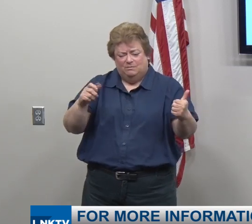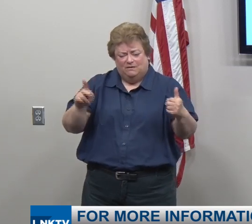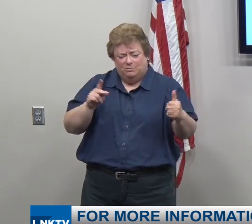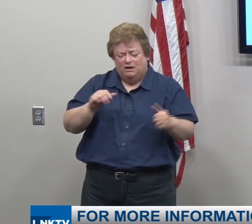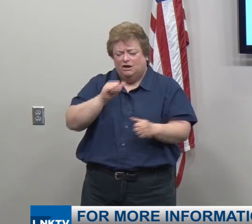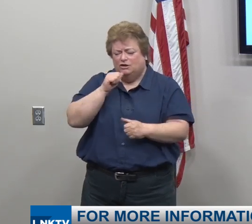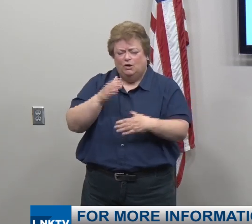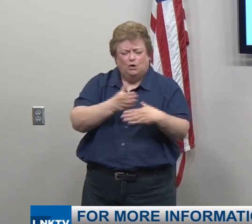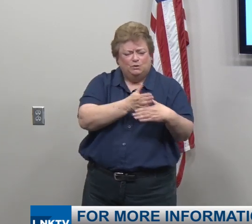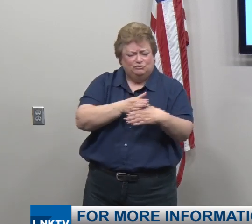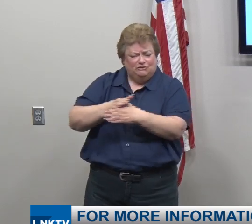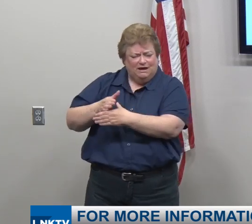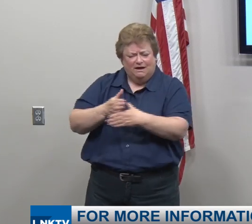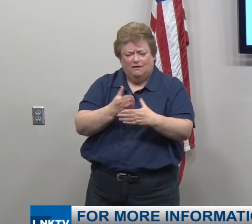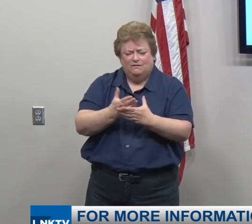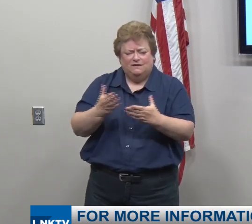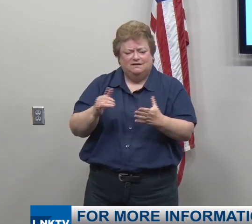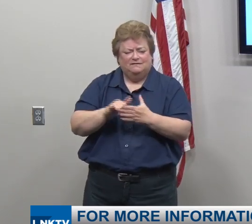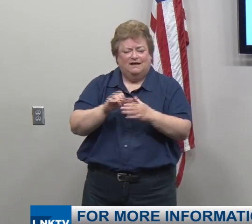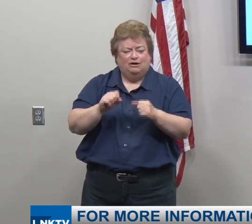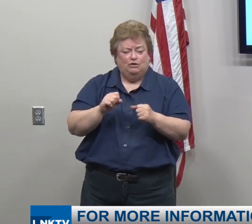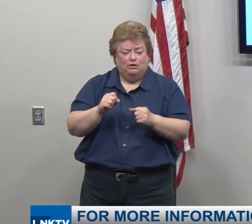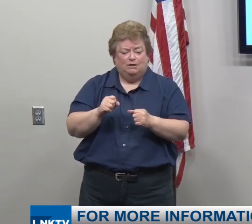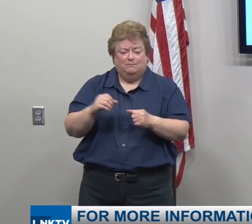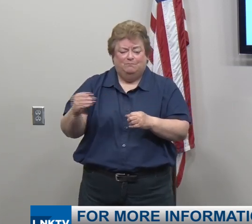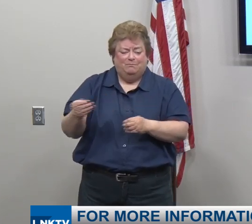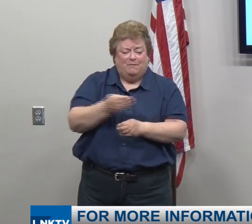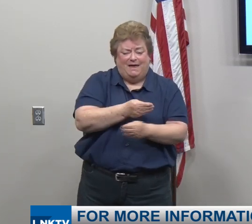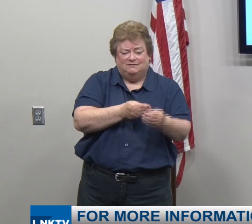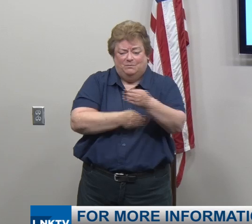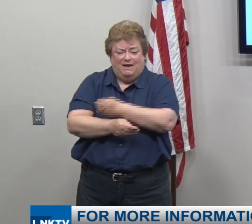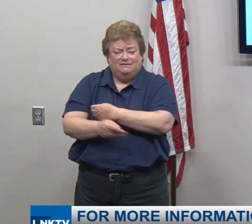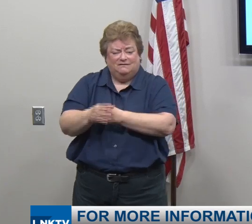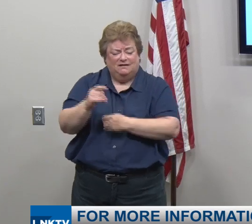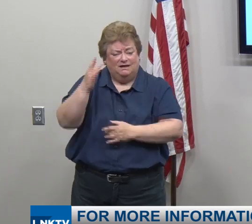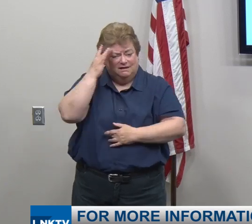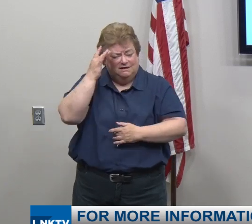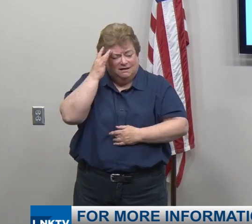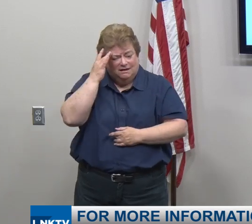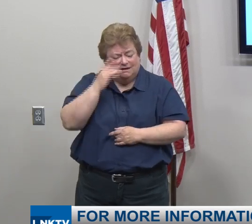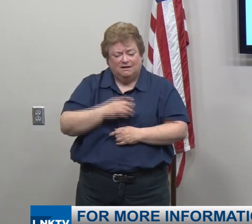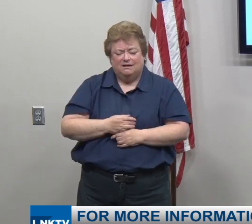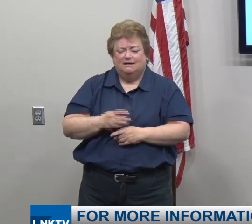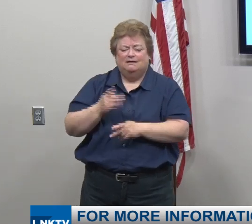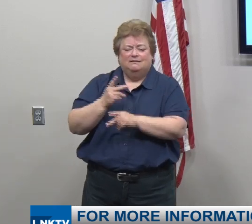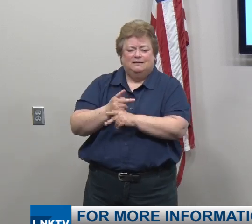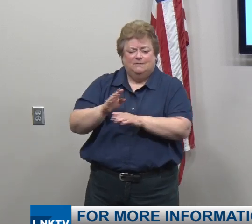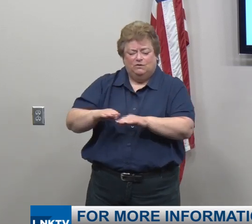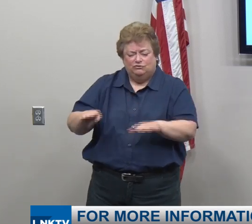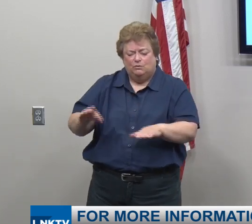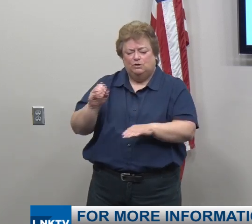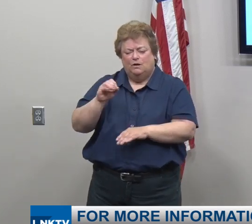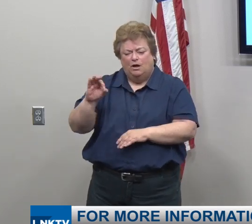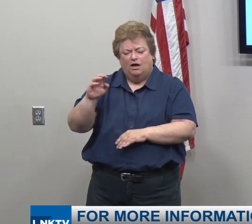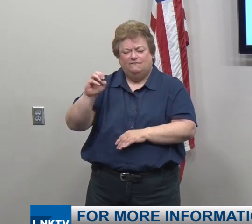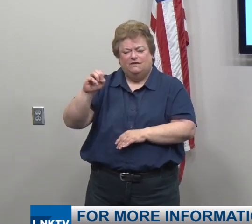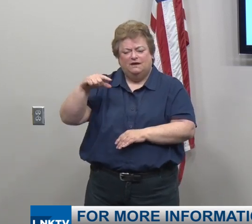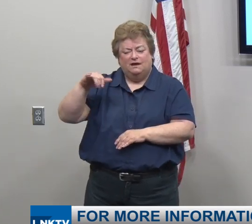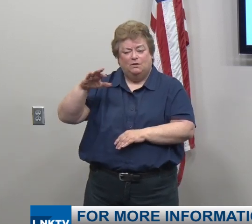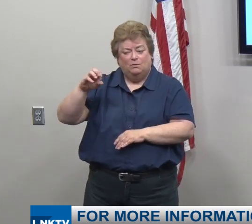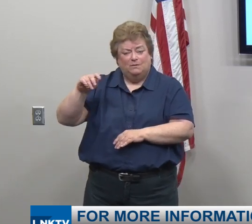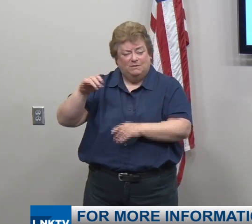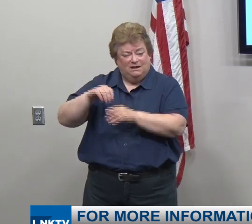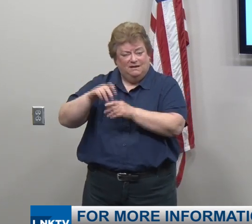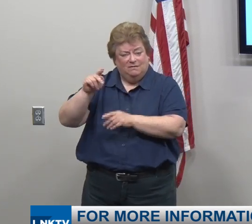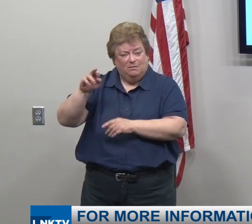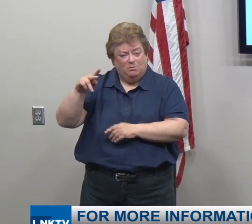items and equipment that could pass the virus between people. Both adults and children need to stay off equipment at playgrounds and parks. The Parks and Recreation